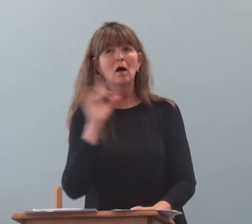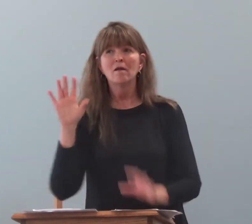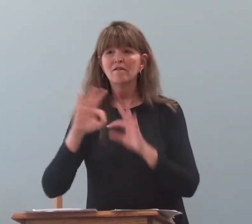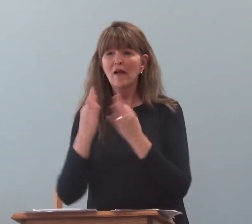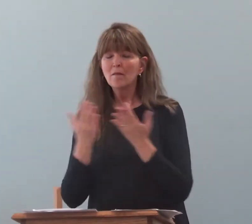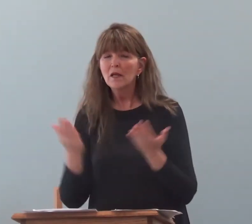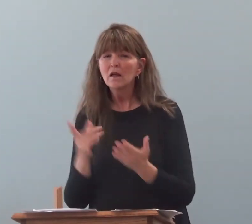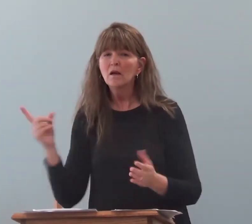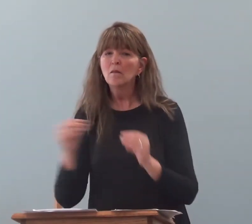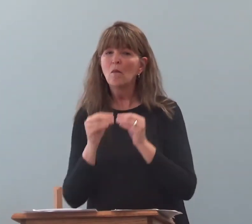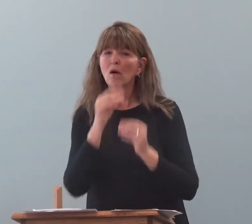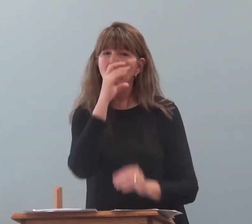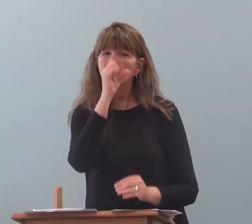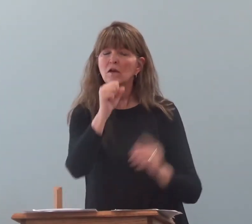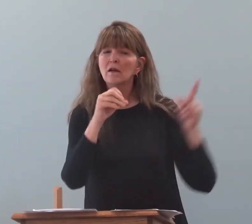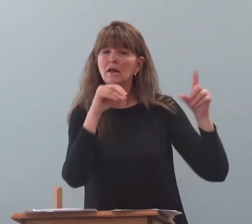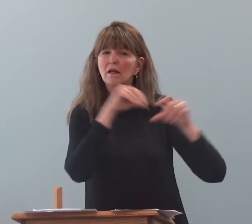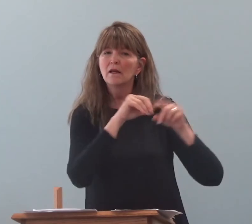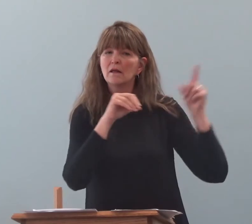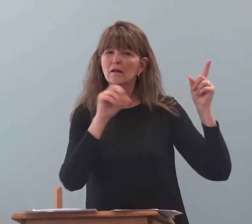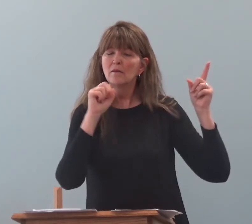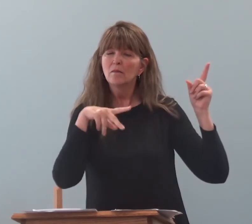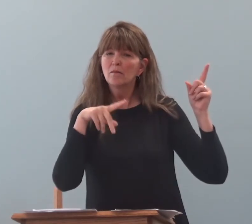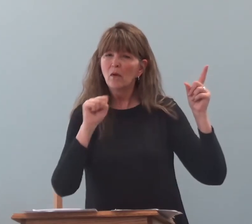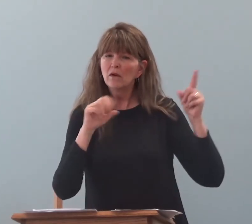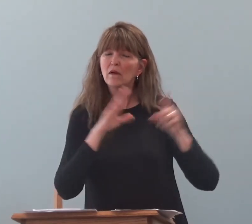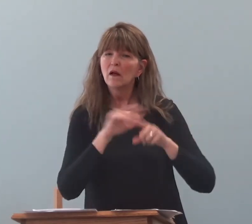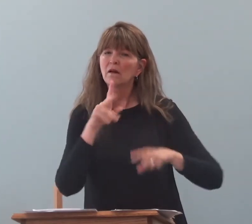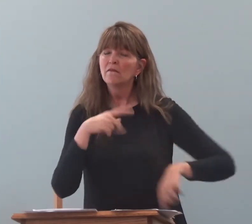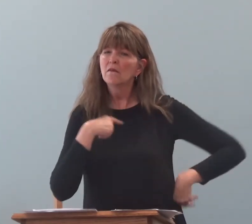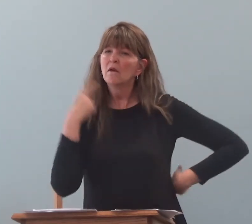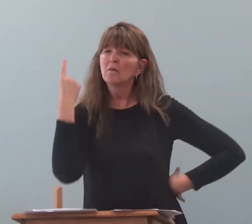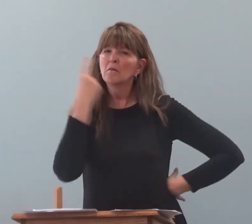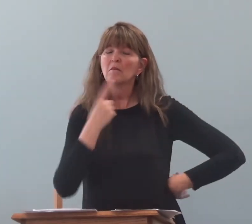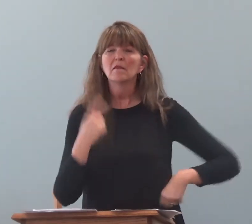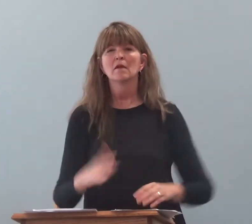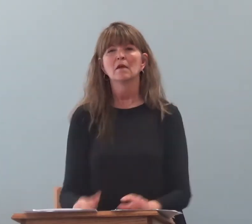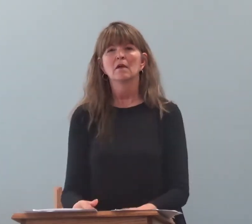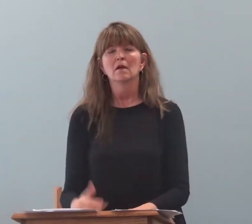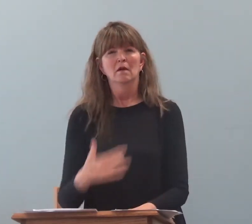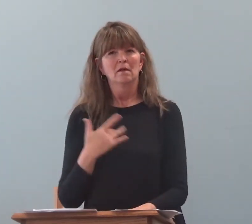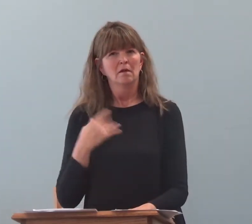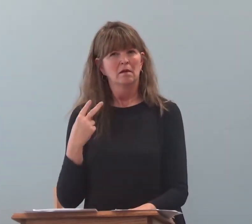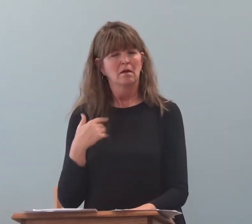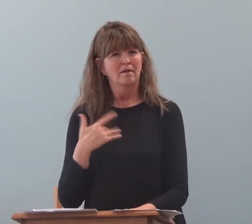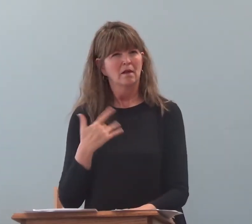on the TV monitor, and I thought, this family is more interested in sports.